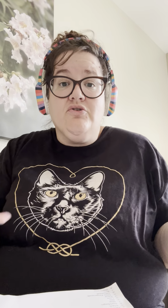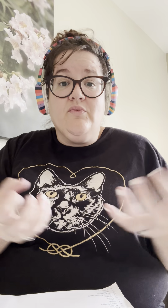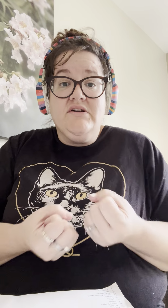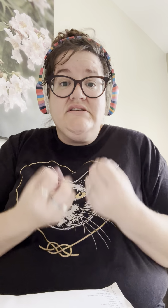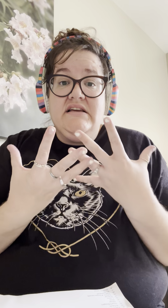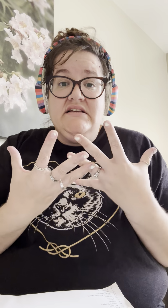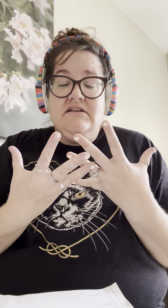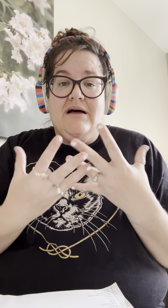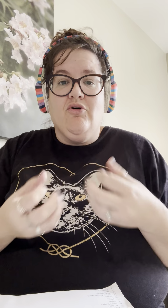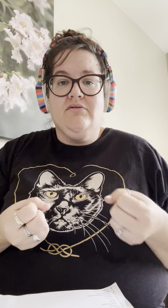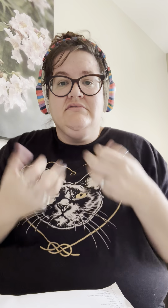we're seeing this a lot more, so.